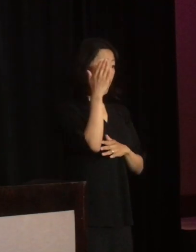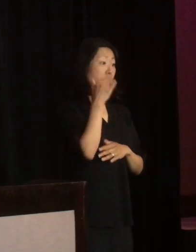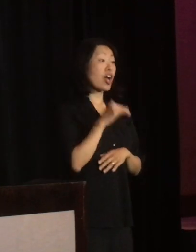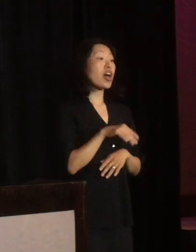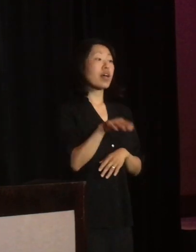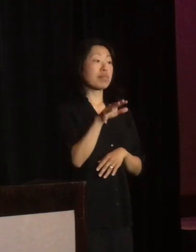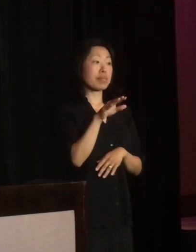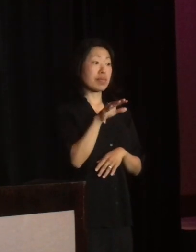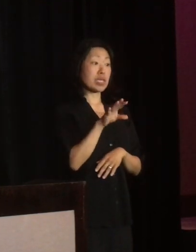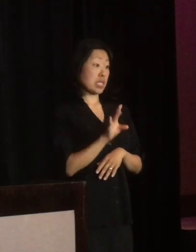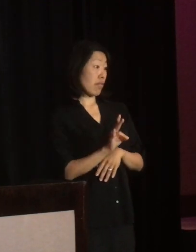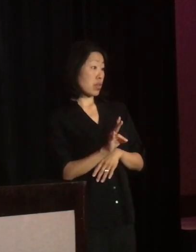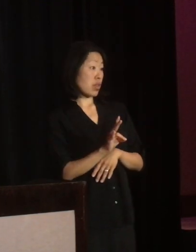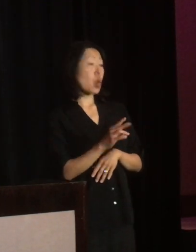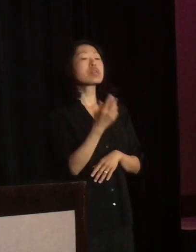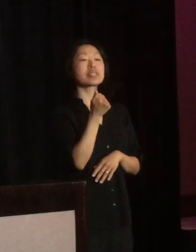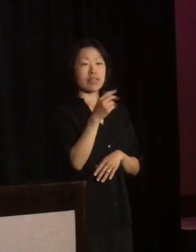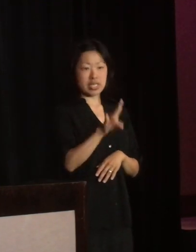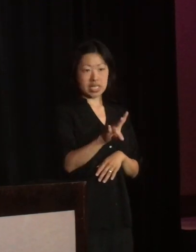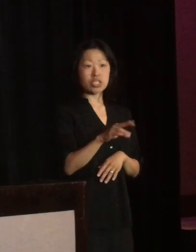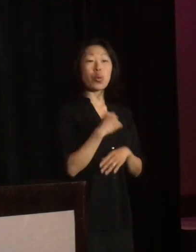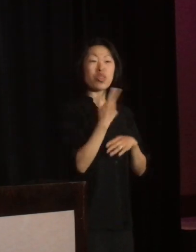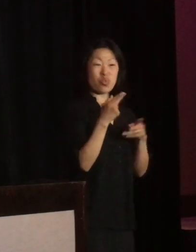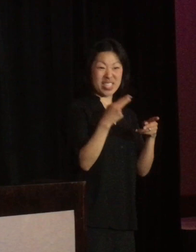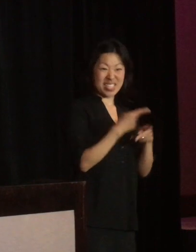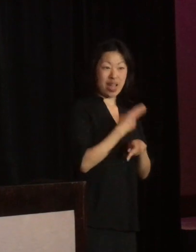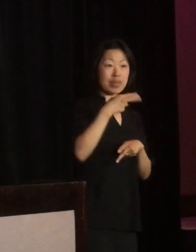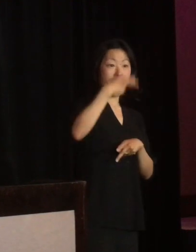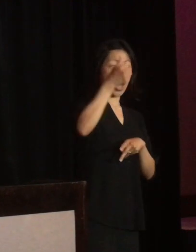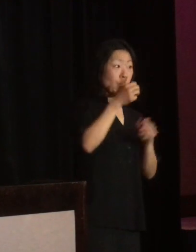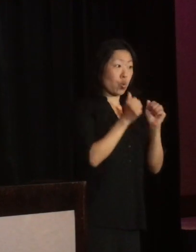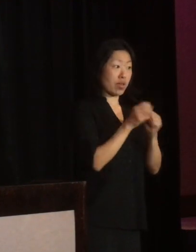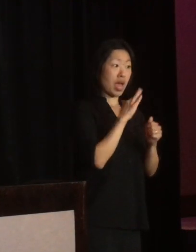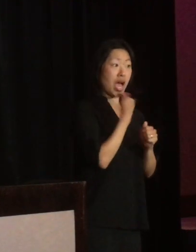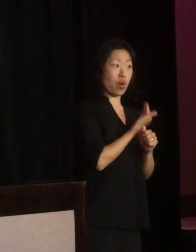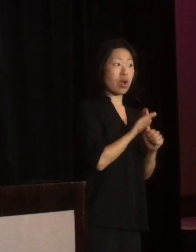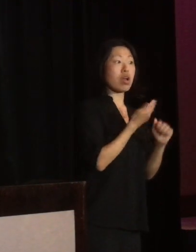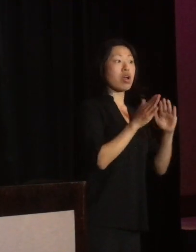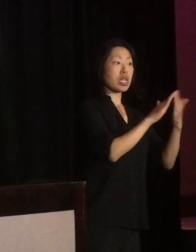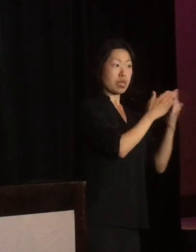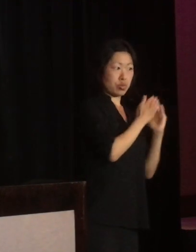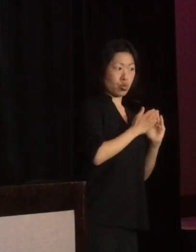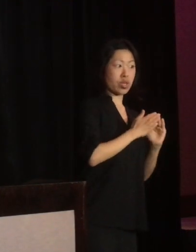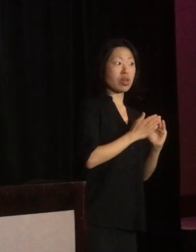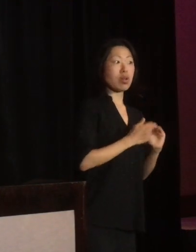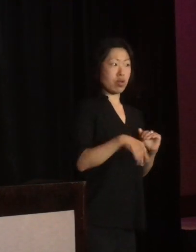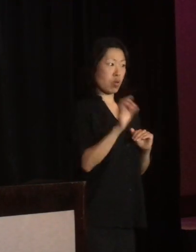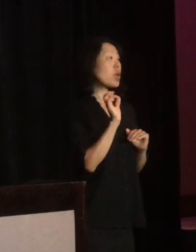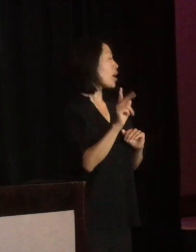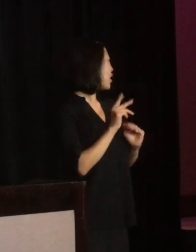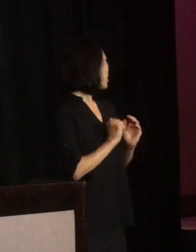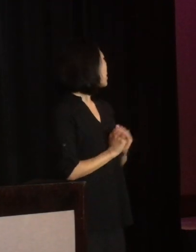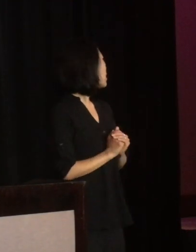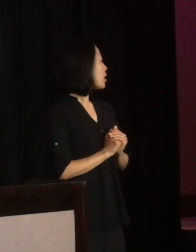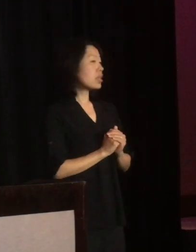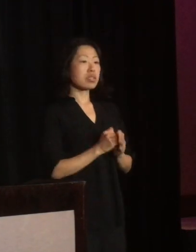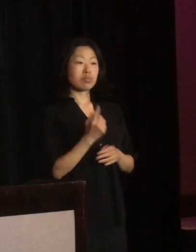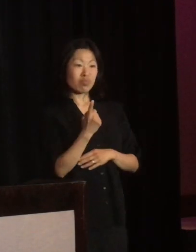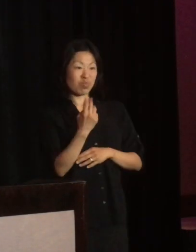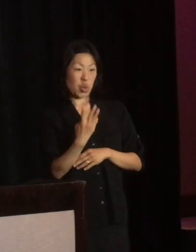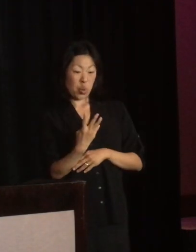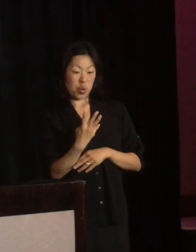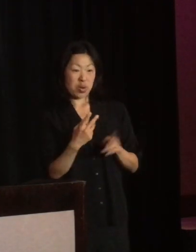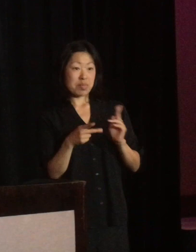times higher, right? In our sample of females, almost a quarter reported that they've